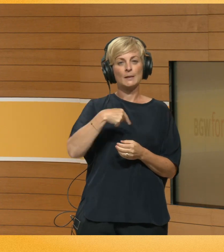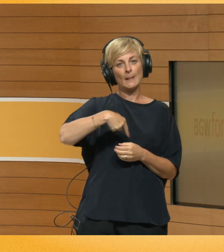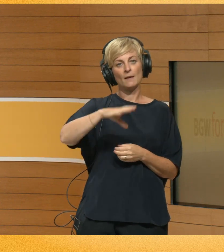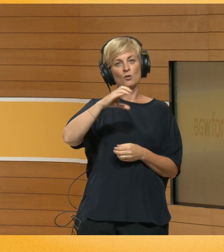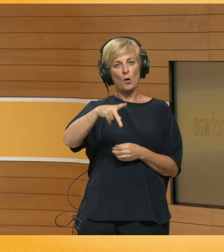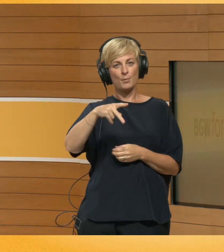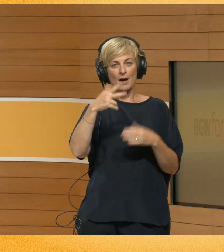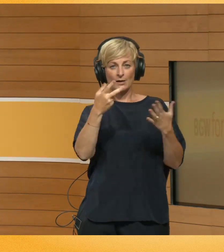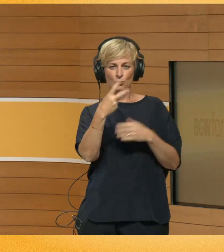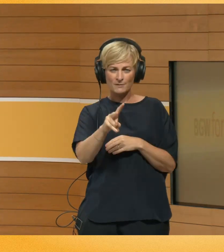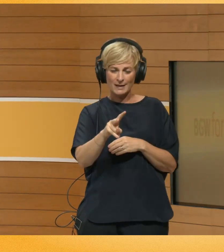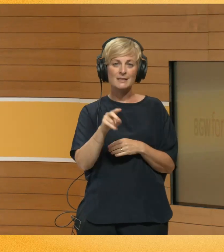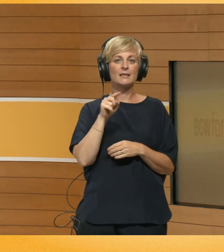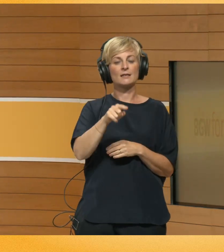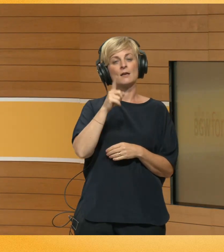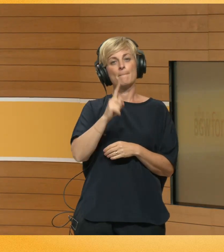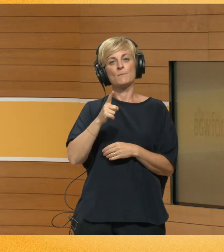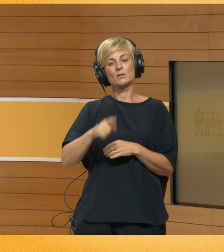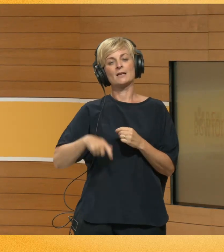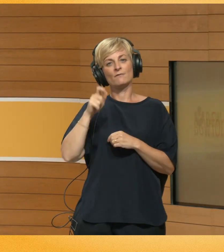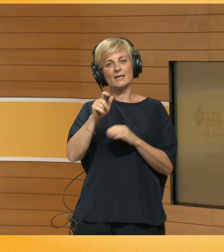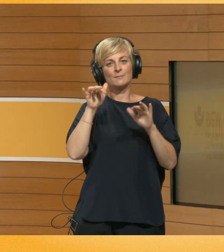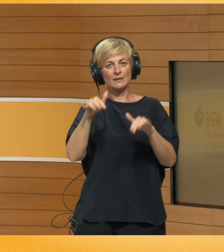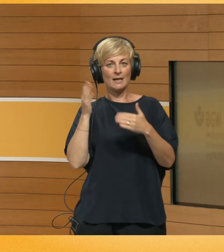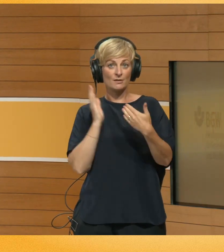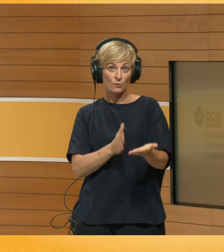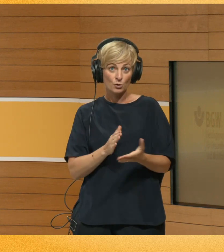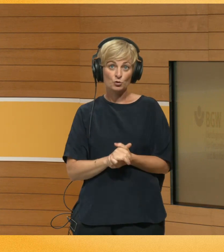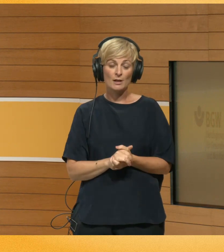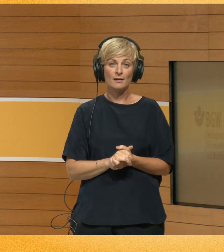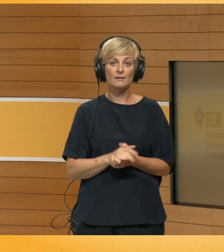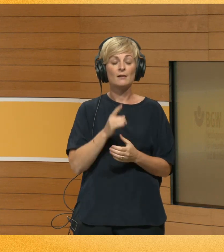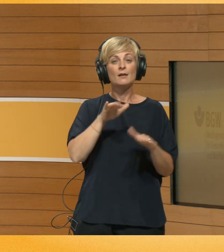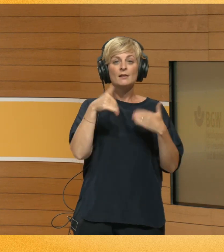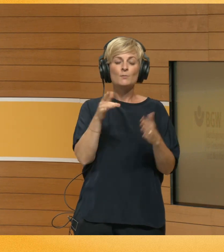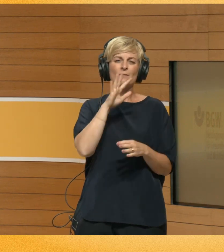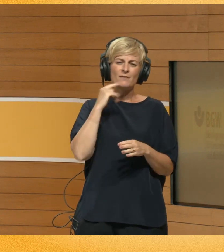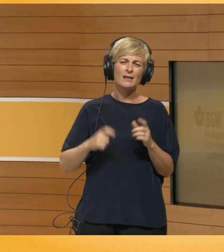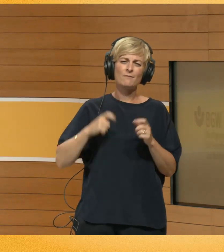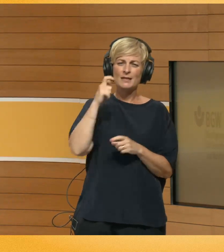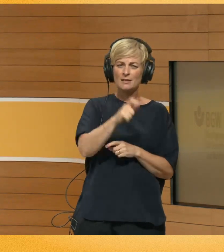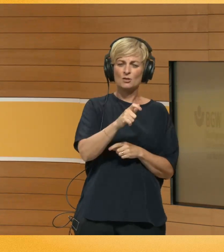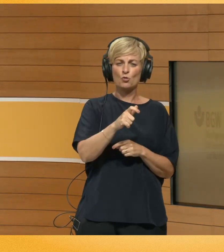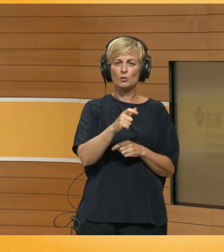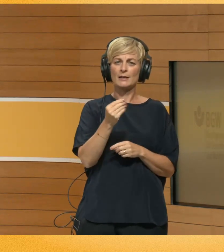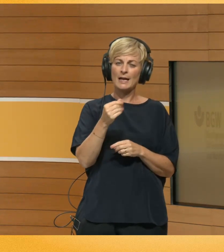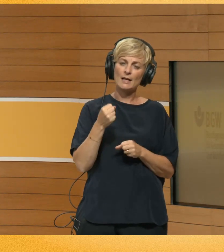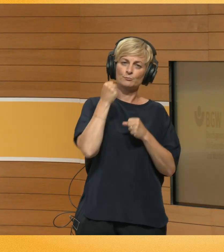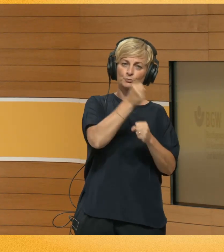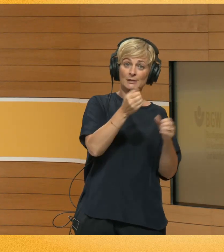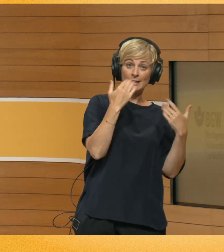into, you know, new energy resources, that there's a link made to health and well-being. It's very important we have a holistic approach here.